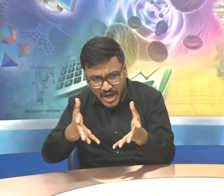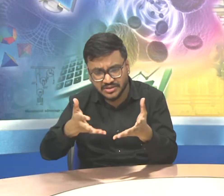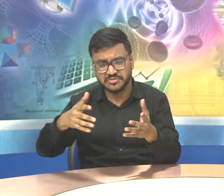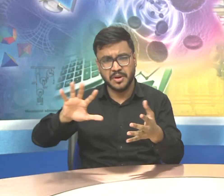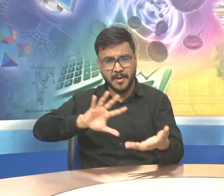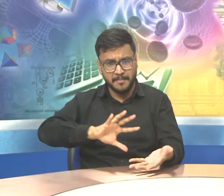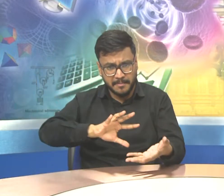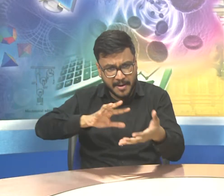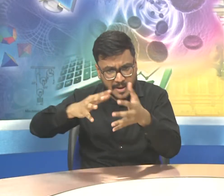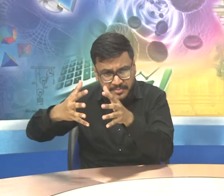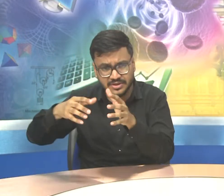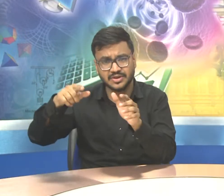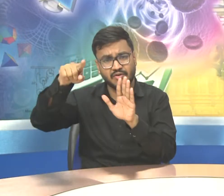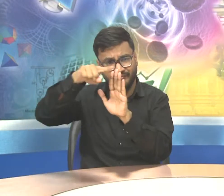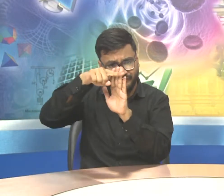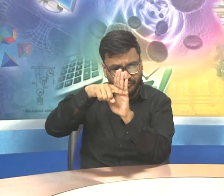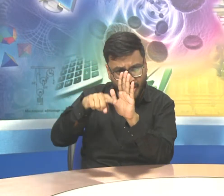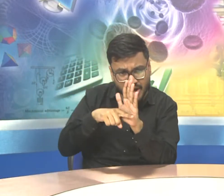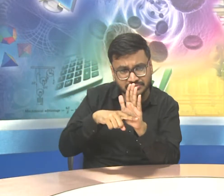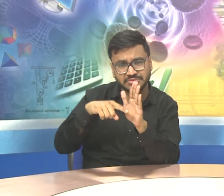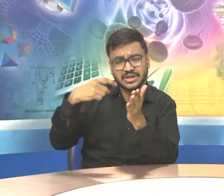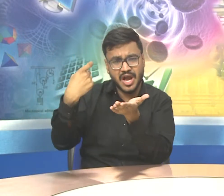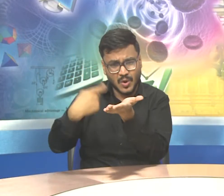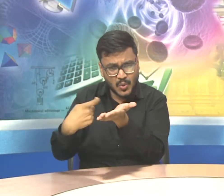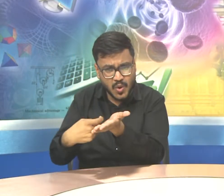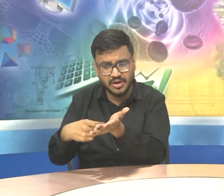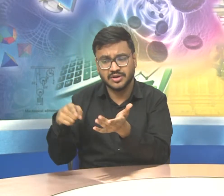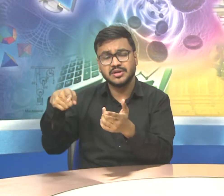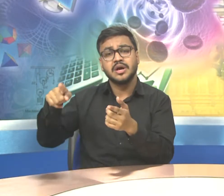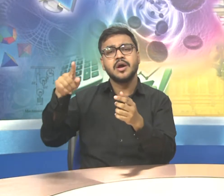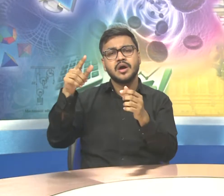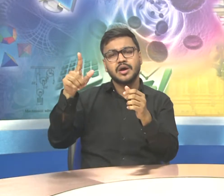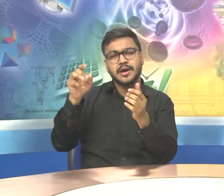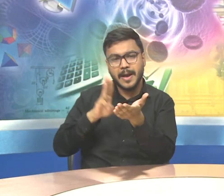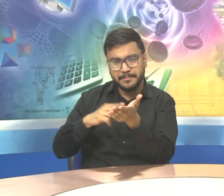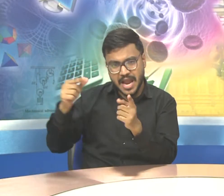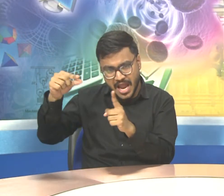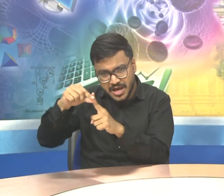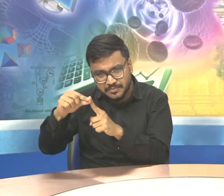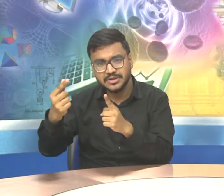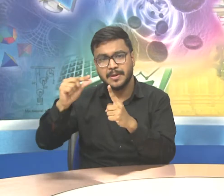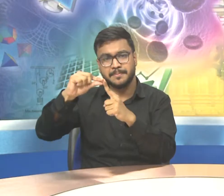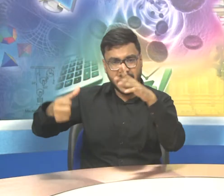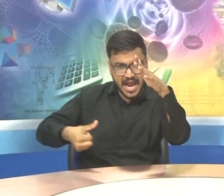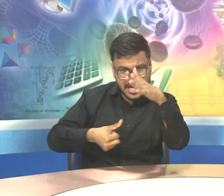It is a place where some presidents and ministers